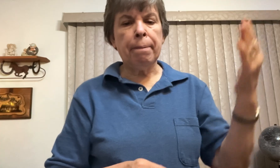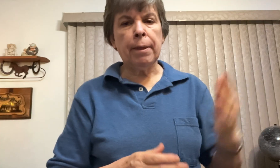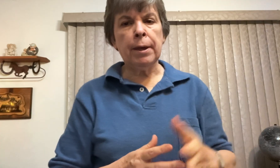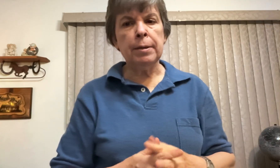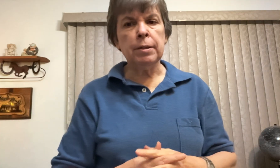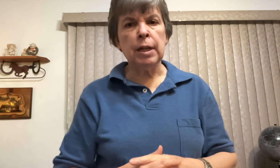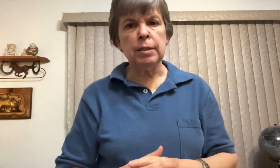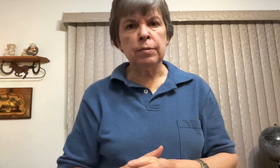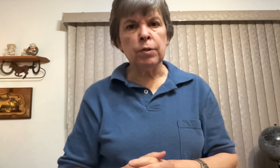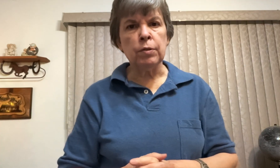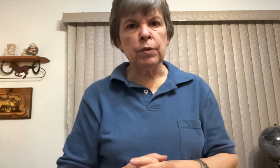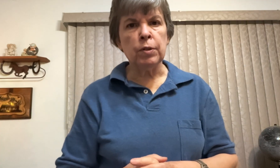Okay, so that's the first verse.